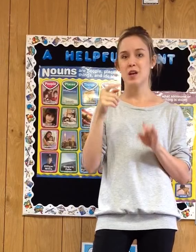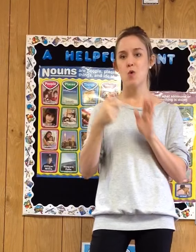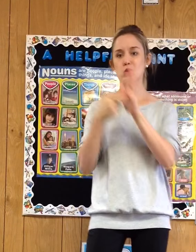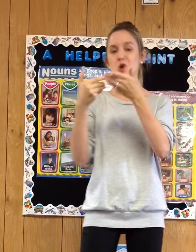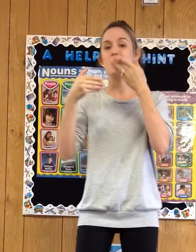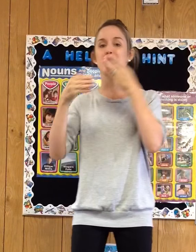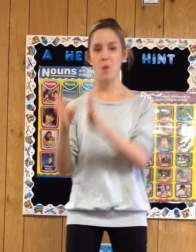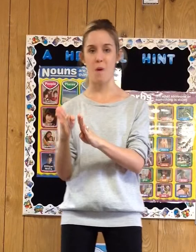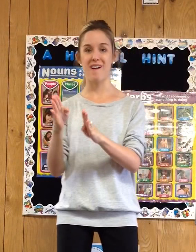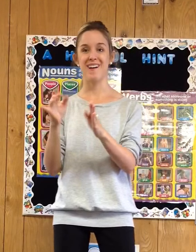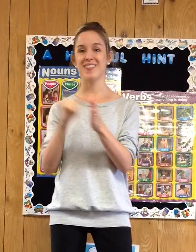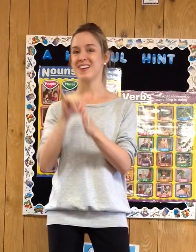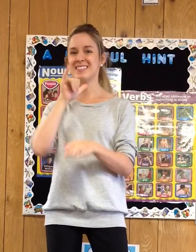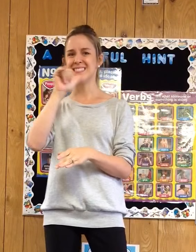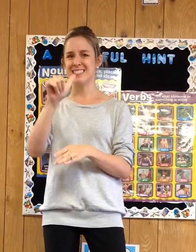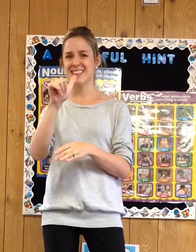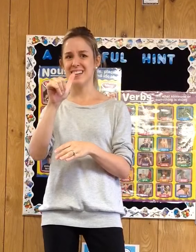way that it didn't exactly stick in your mind.